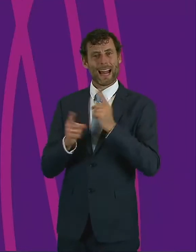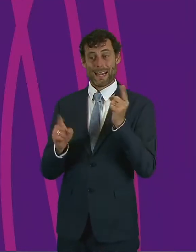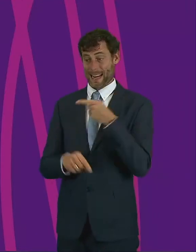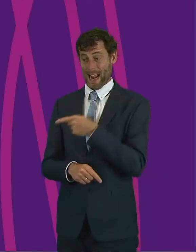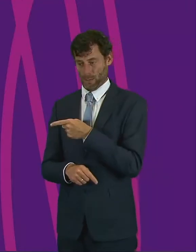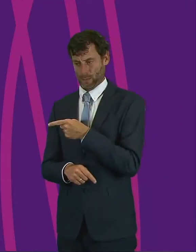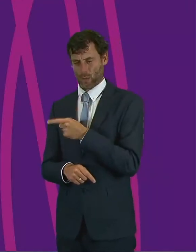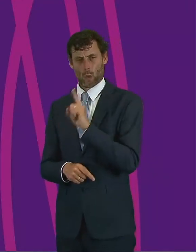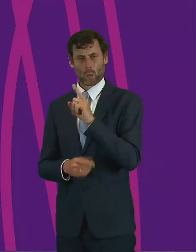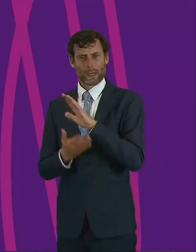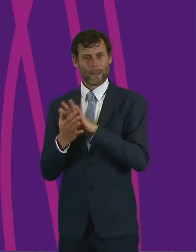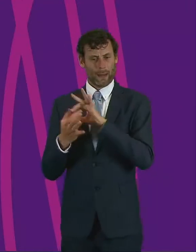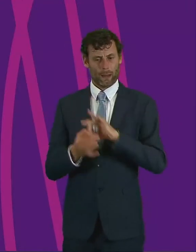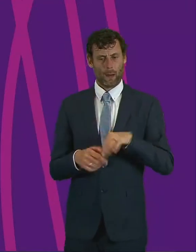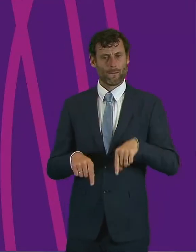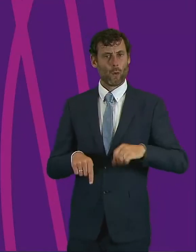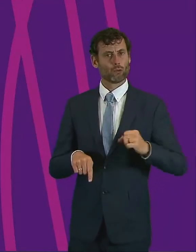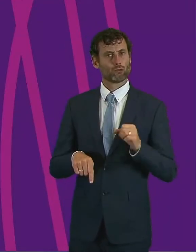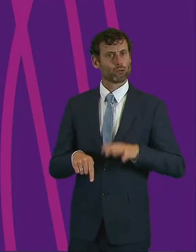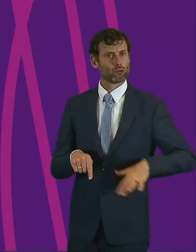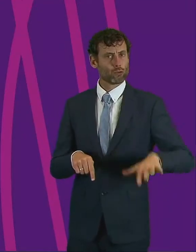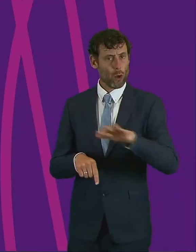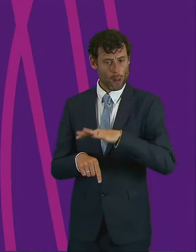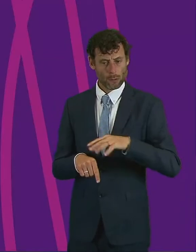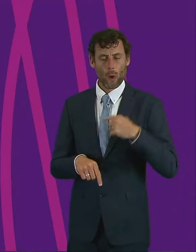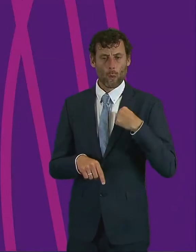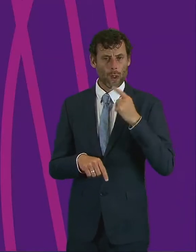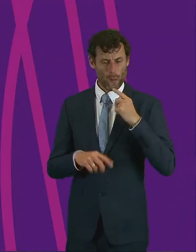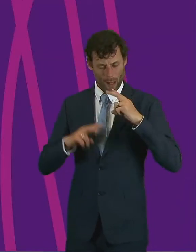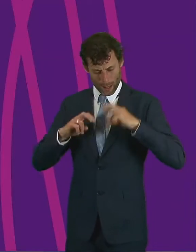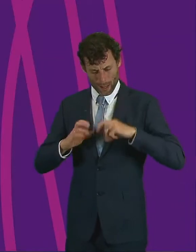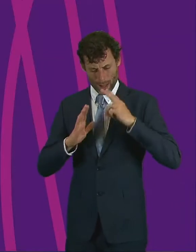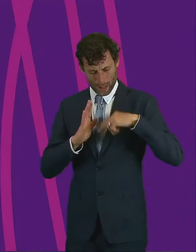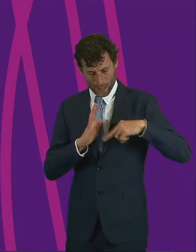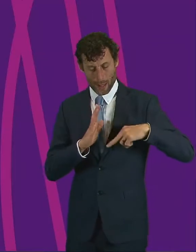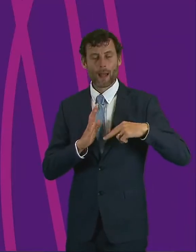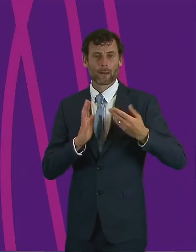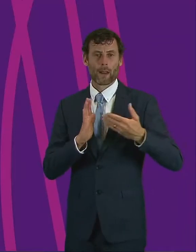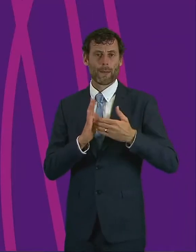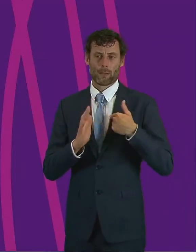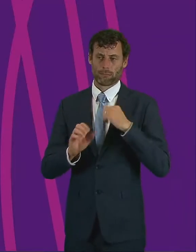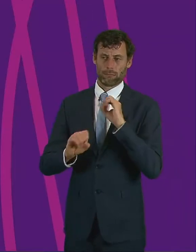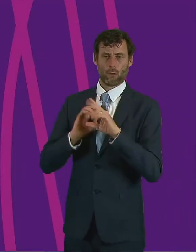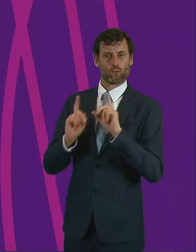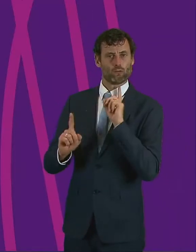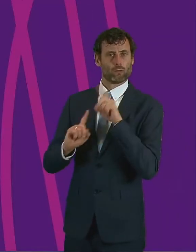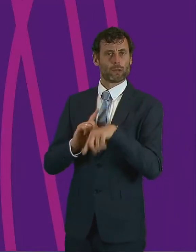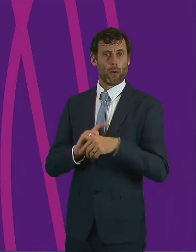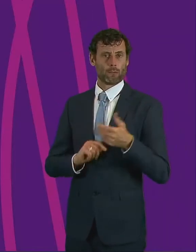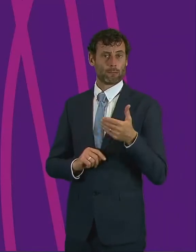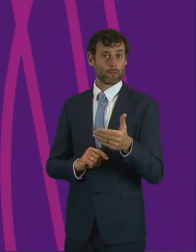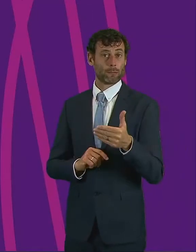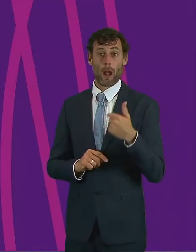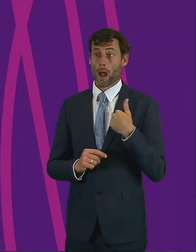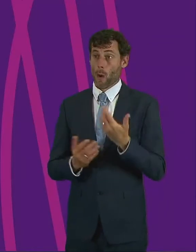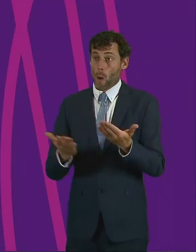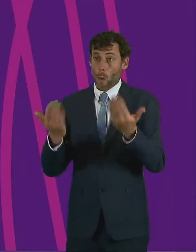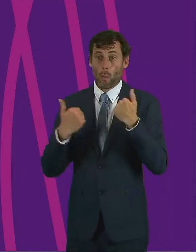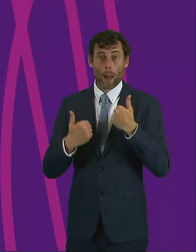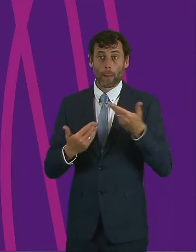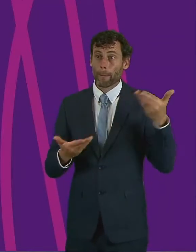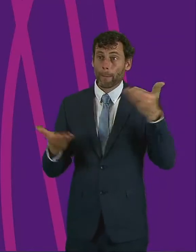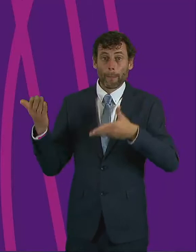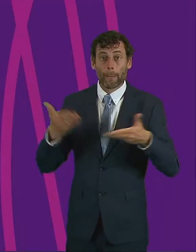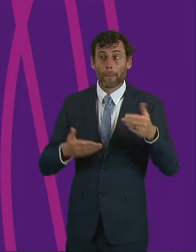more closely and respond more fully, and I welcome contributions on the detail from across the Chamber. Presiding Officer, I continue